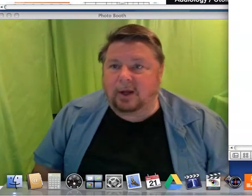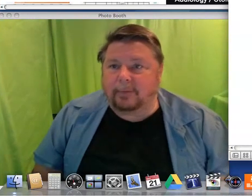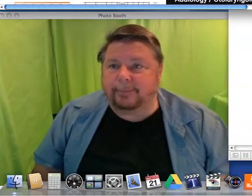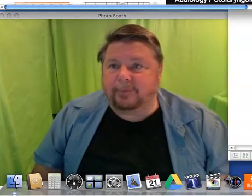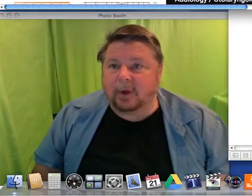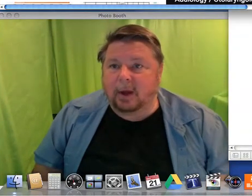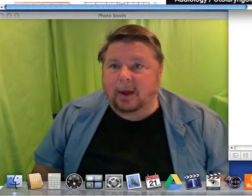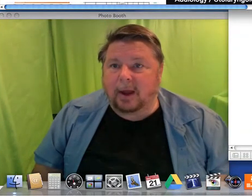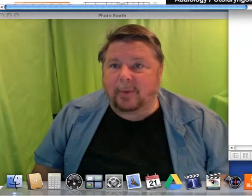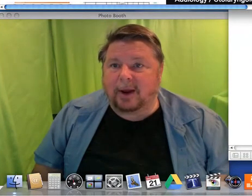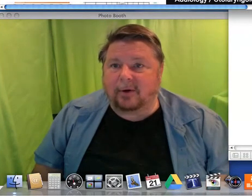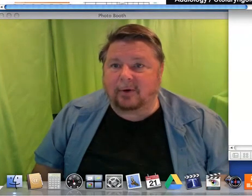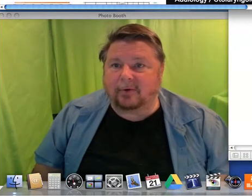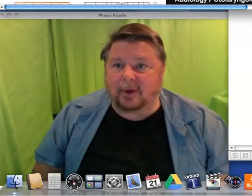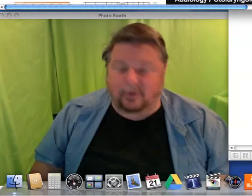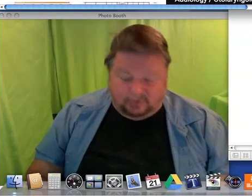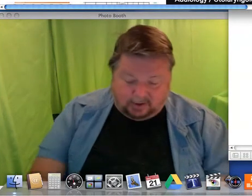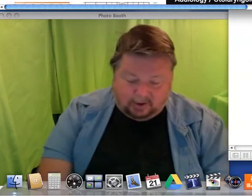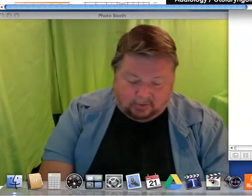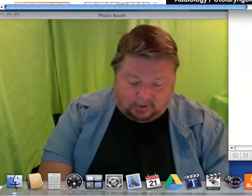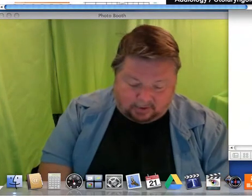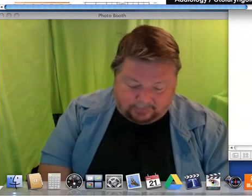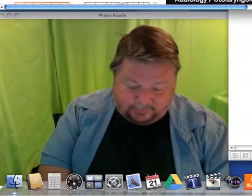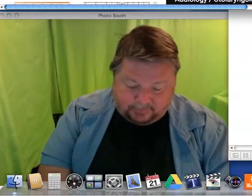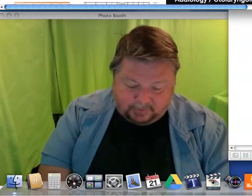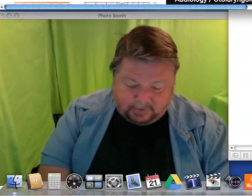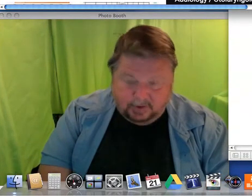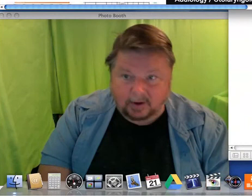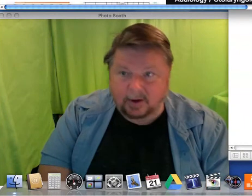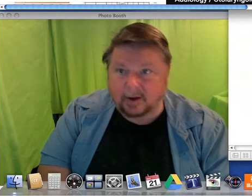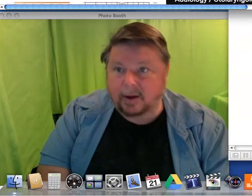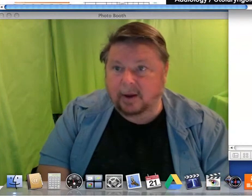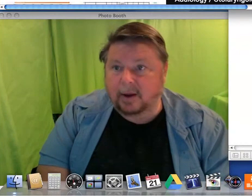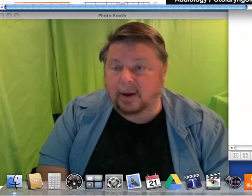it. How many hair cells in the cochlea?